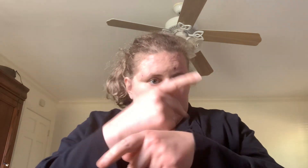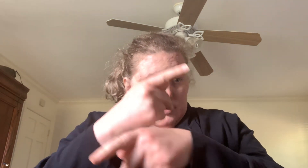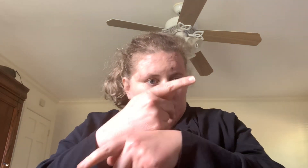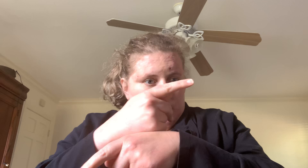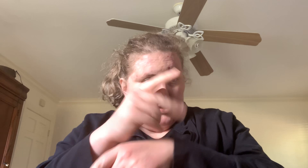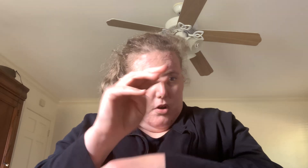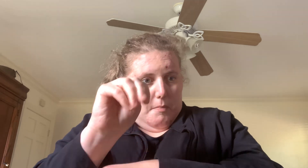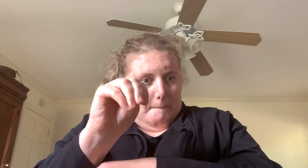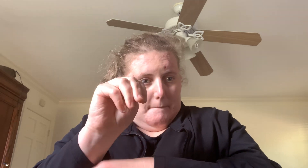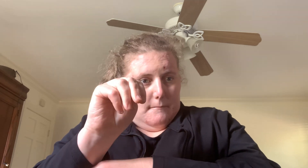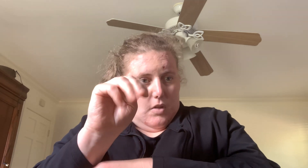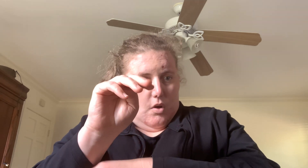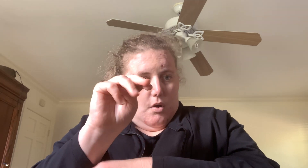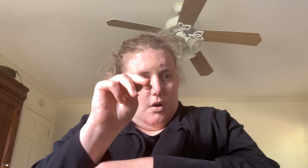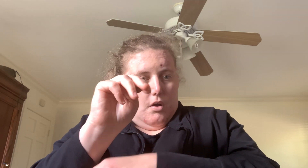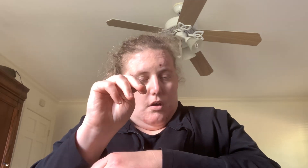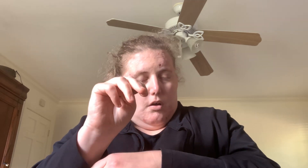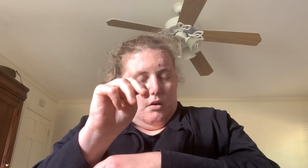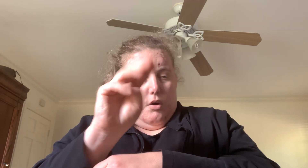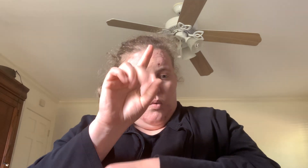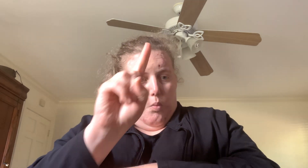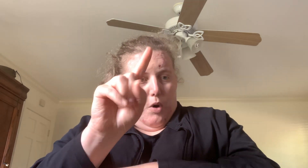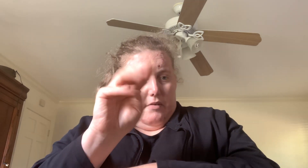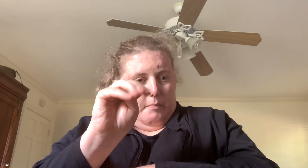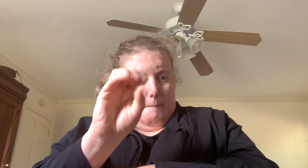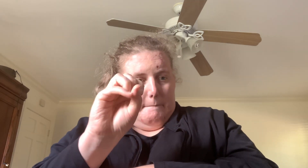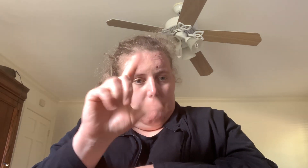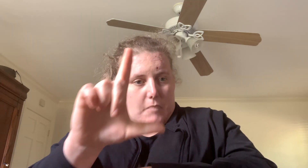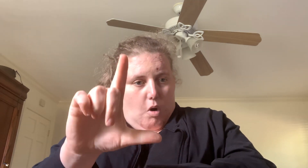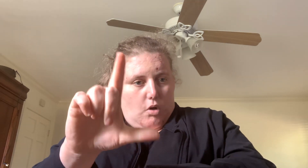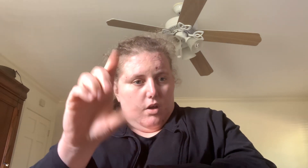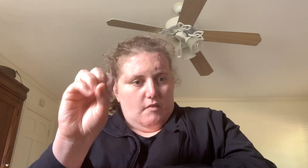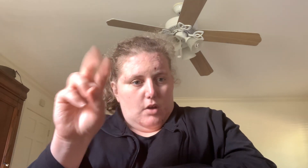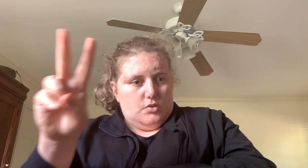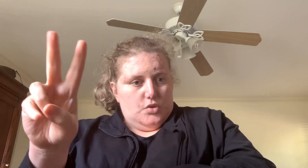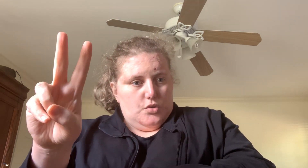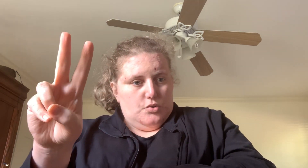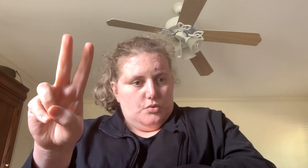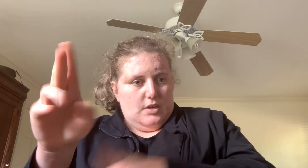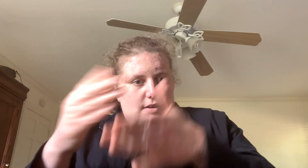O2 divided by our mass of 1 mole of O2.